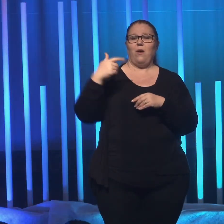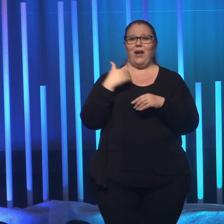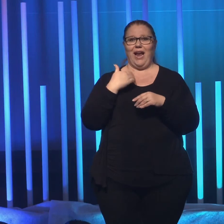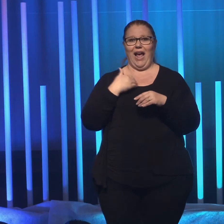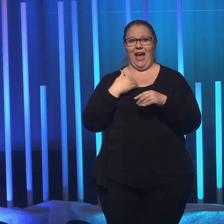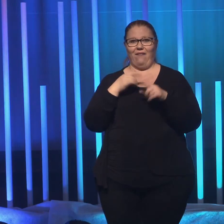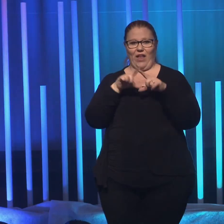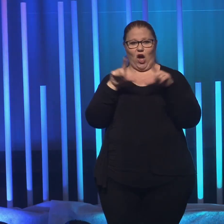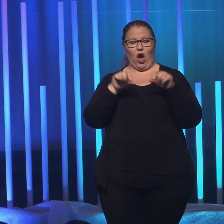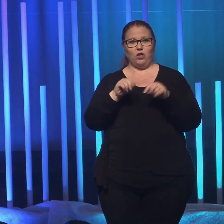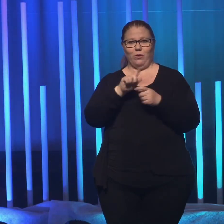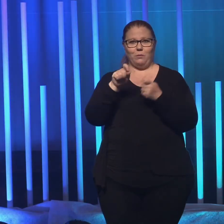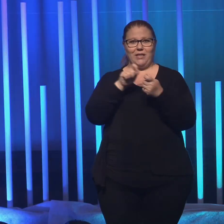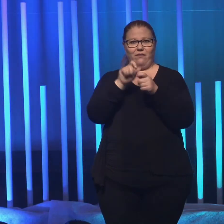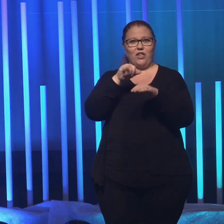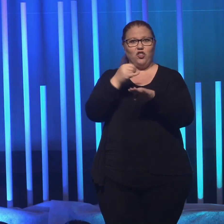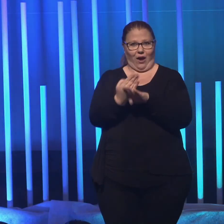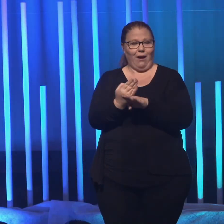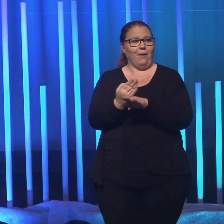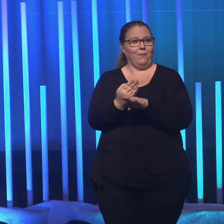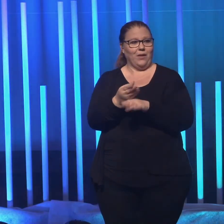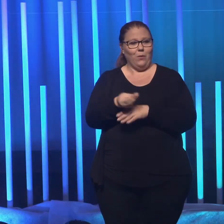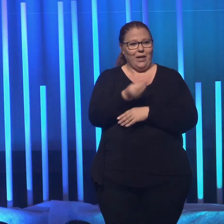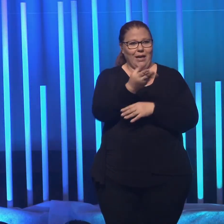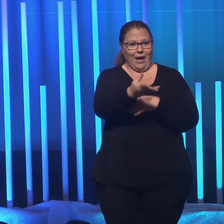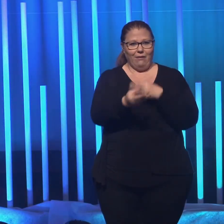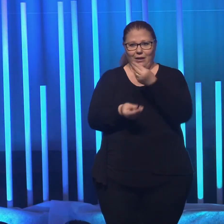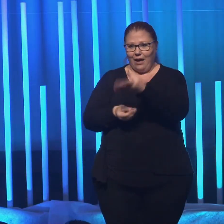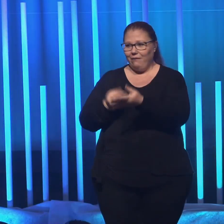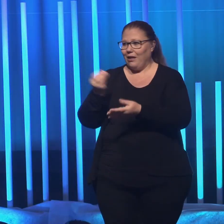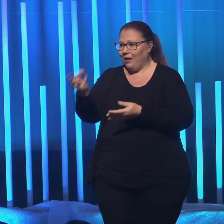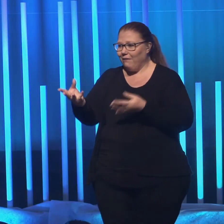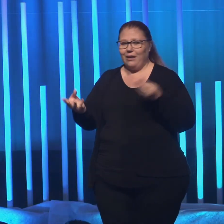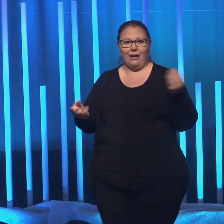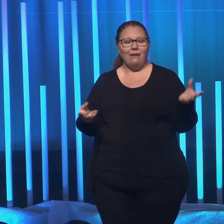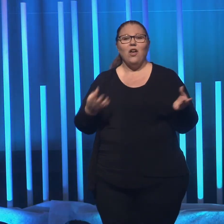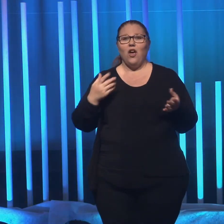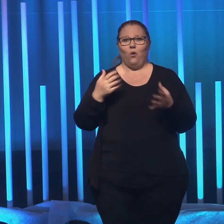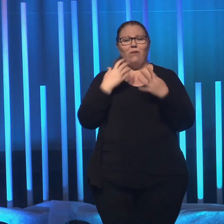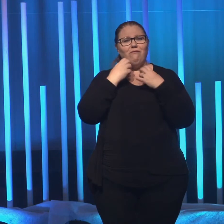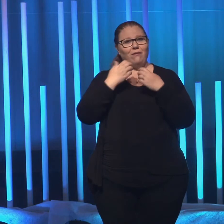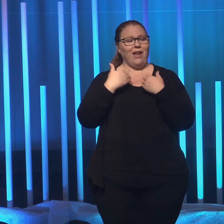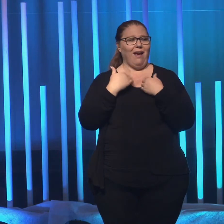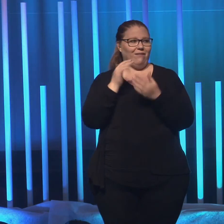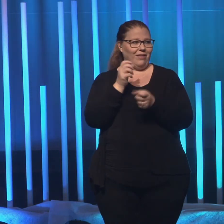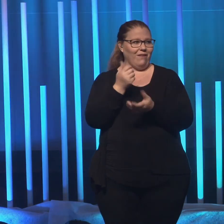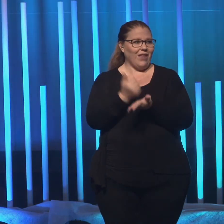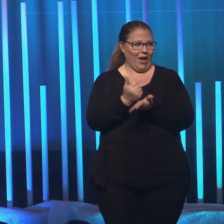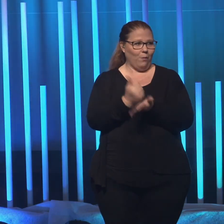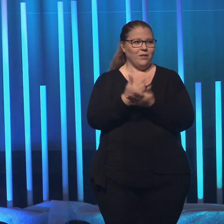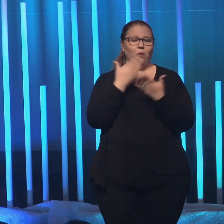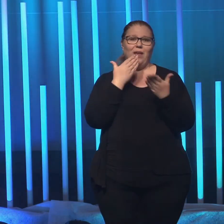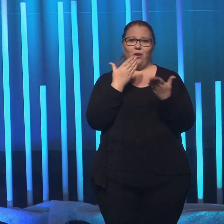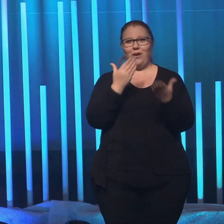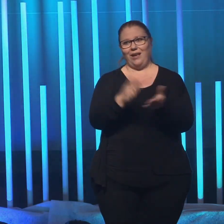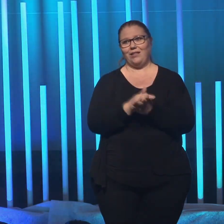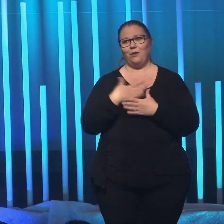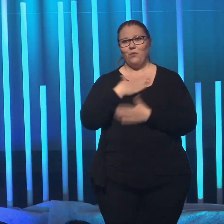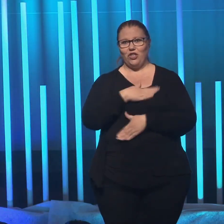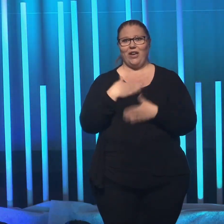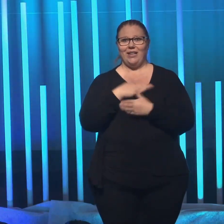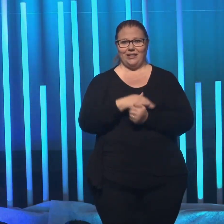so we can give you a note card and just have one task to get it and finish it, and we'd love to have your help. So thank you, guys.